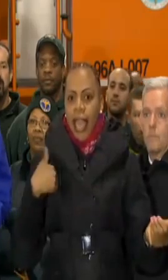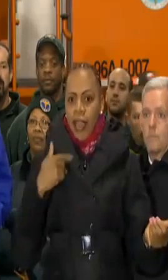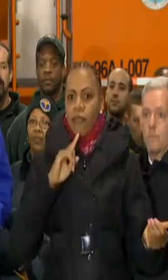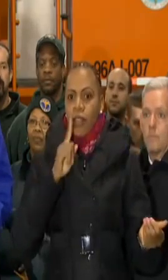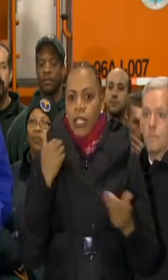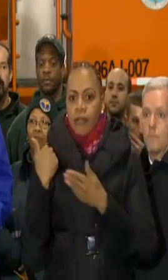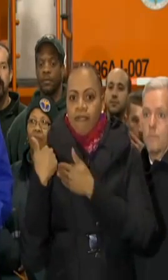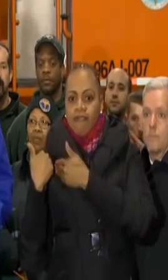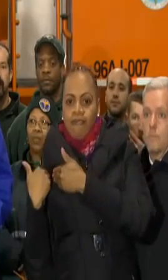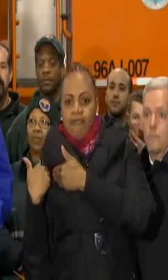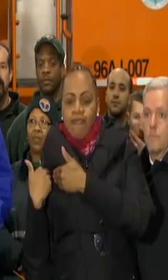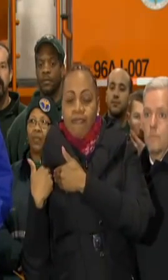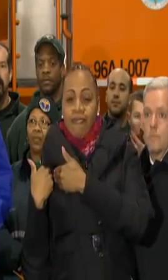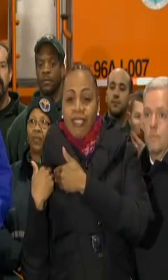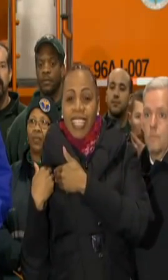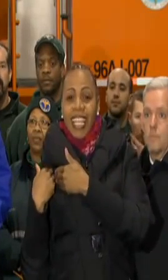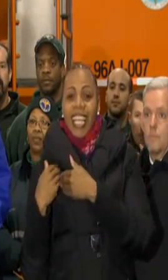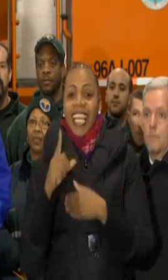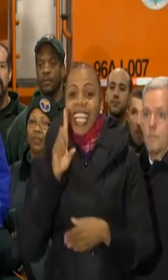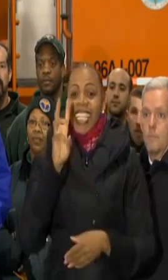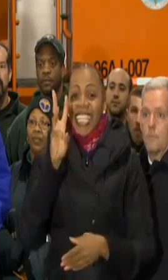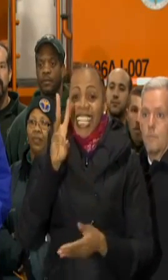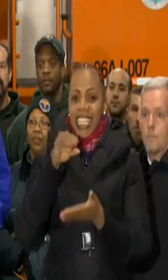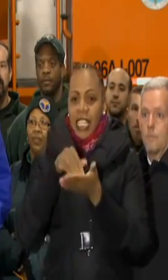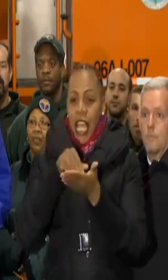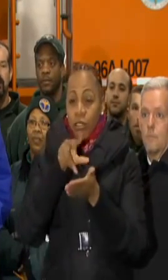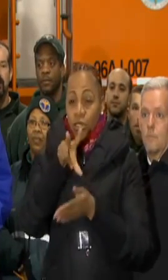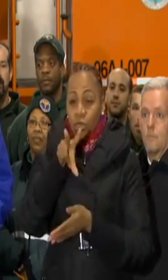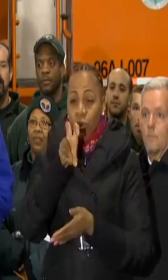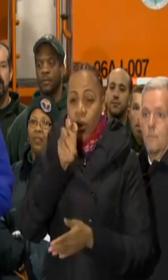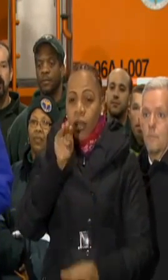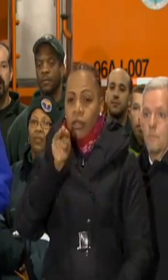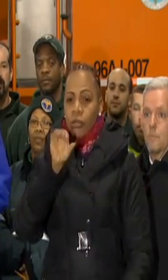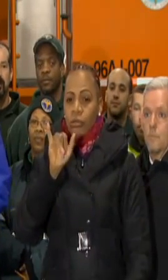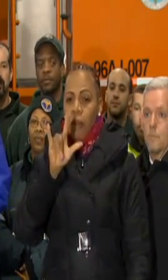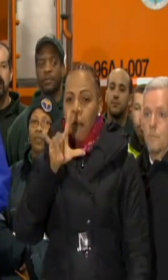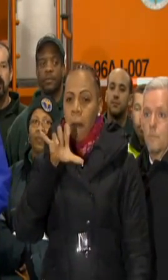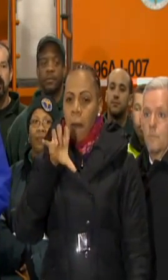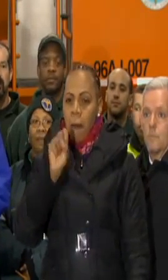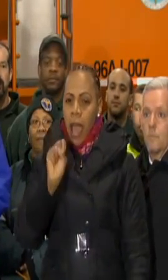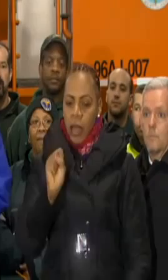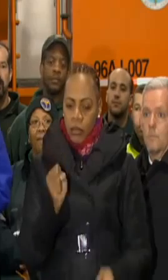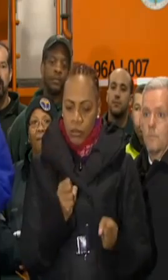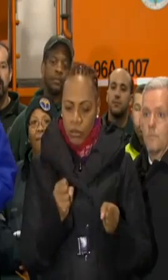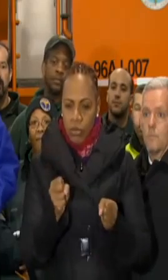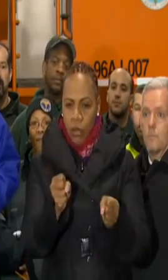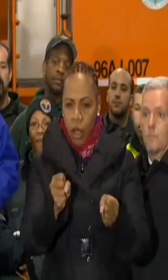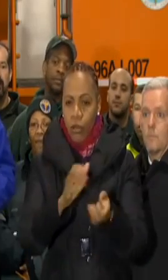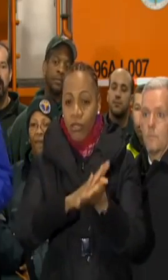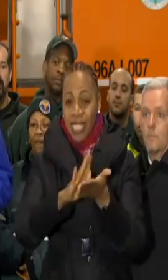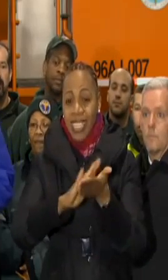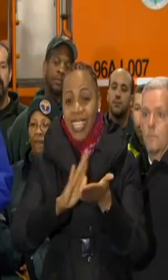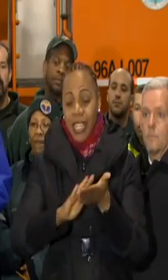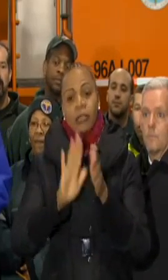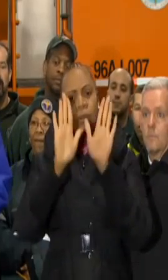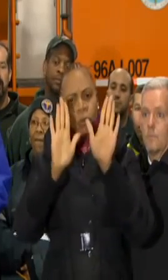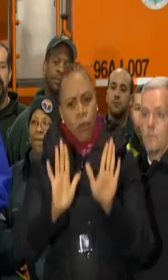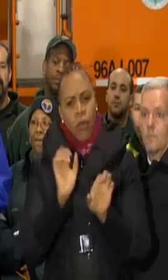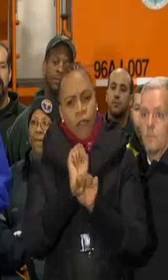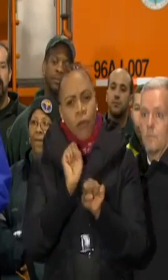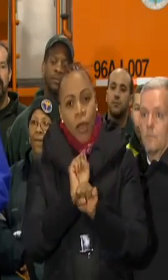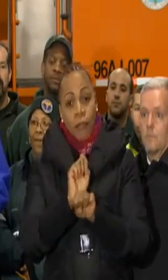task, 6,200 miles of roadways to cover. But they're doing a great job of it. As of